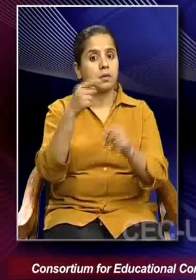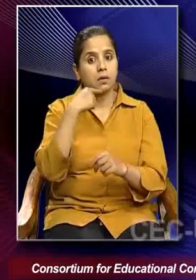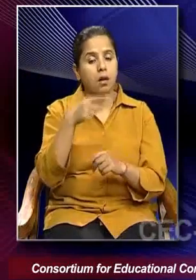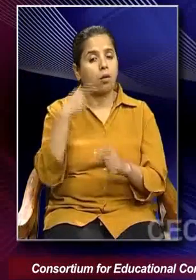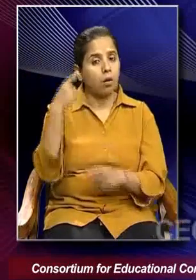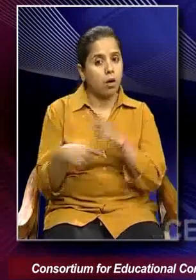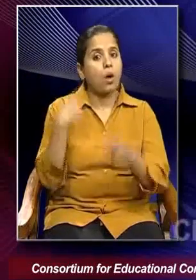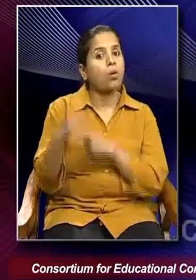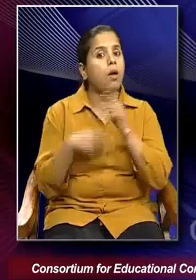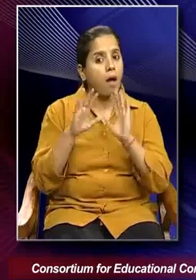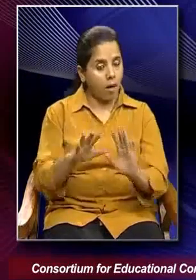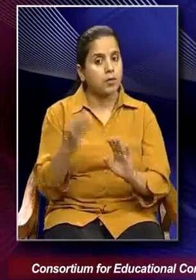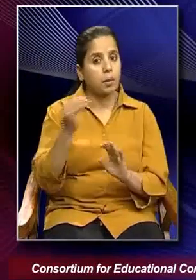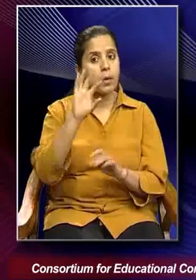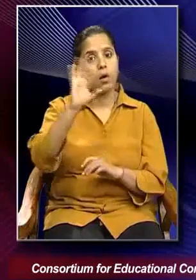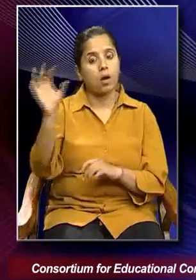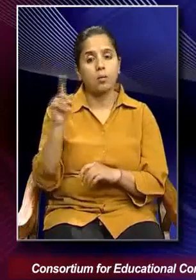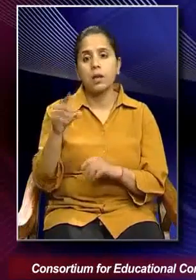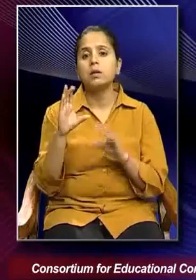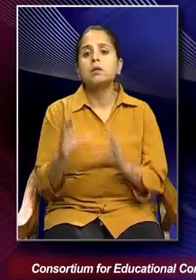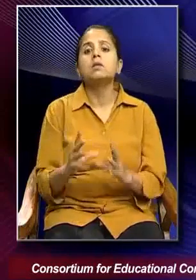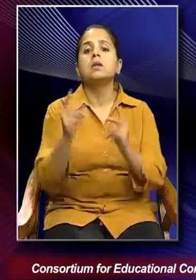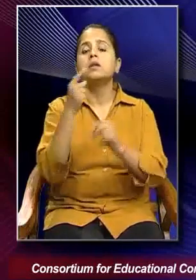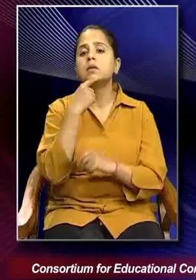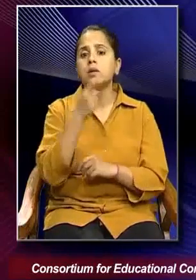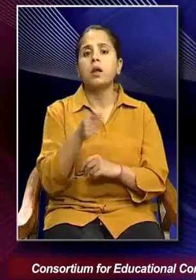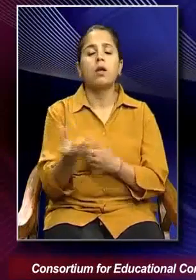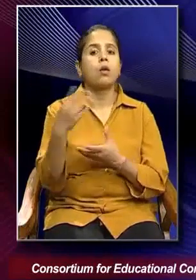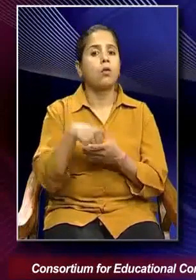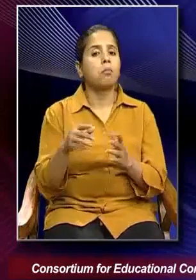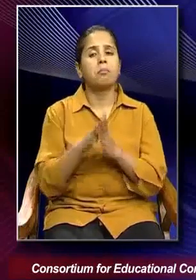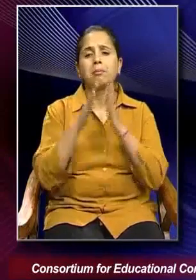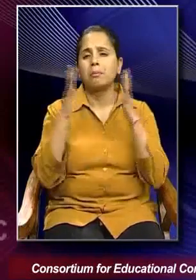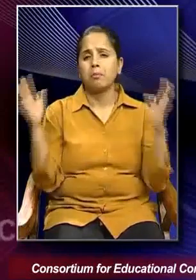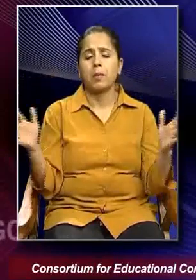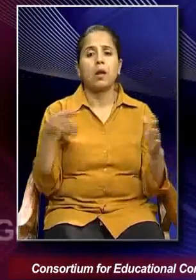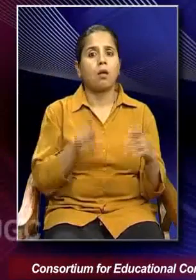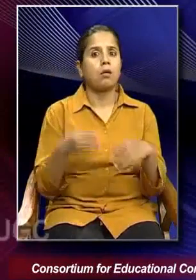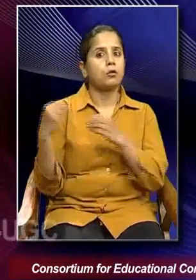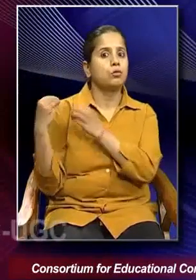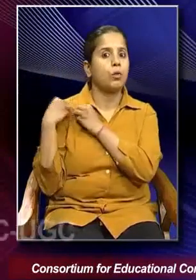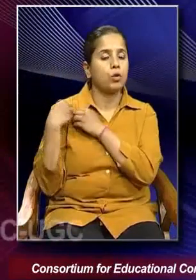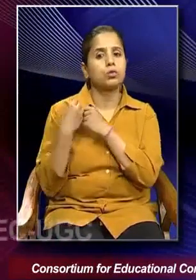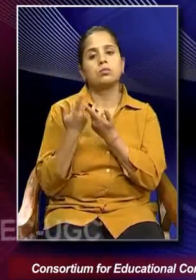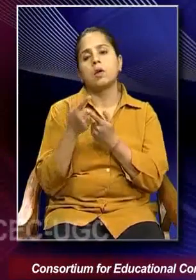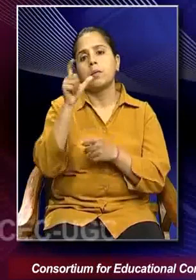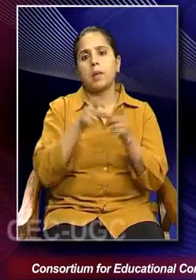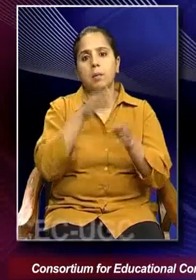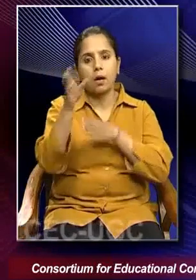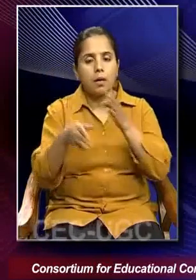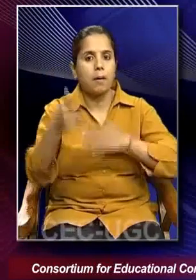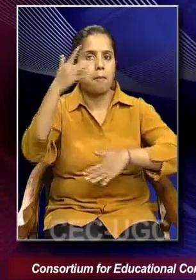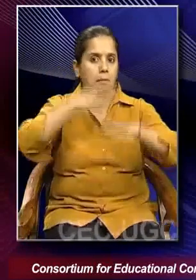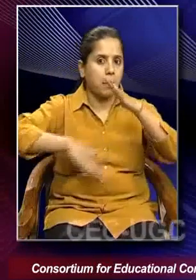on regular basis, and this because census involves a very large undertaking of logistics, operation, planning